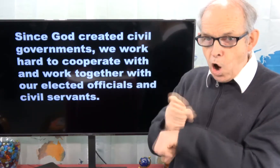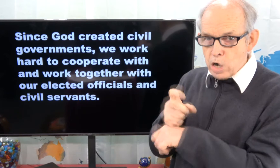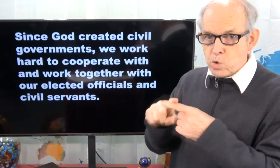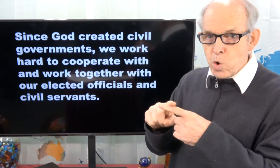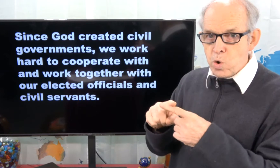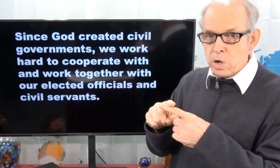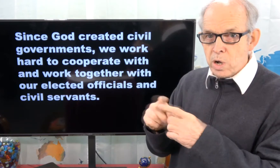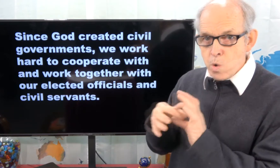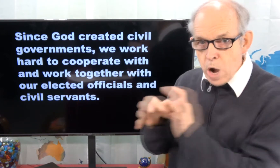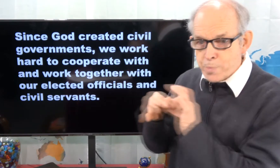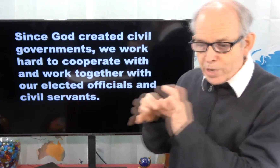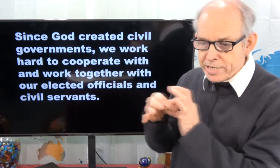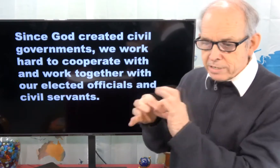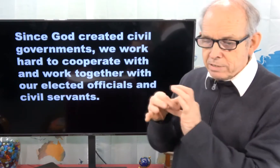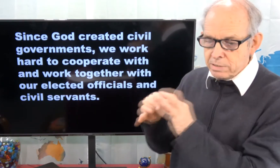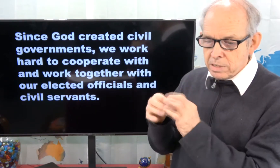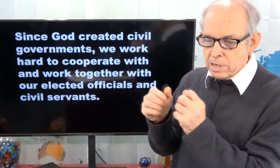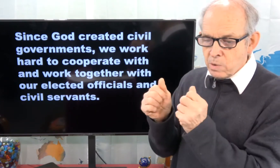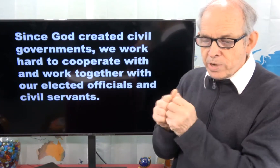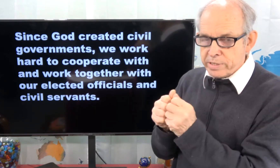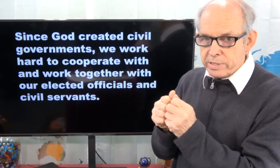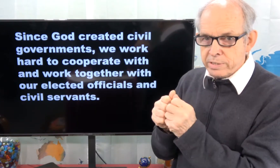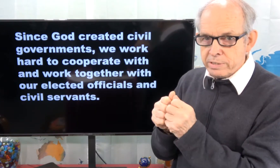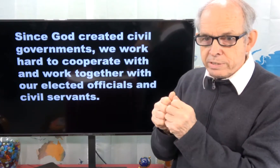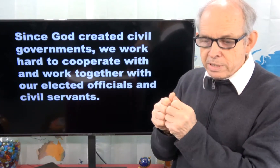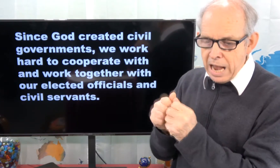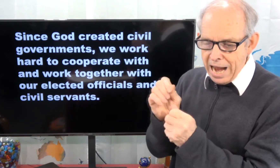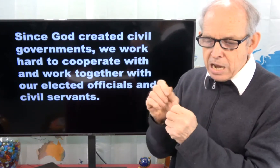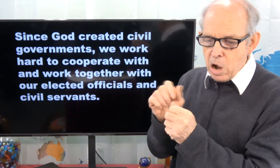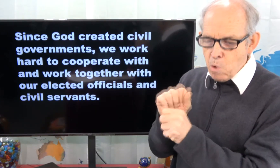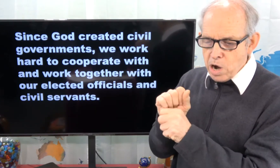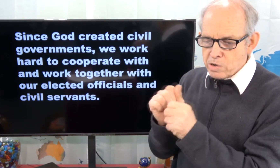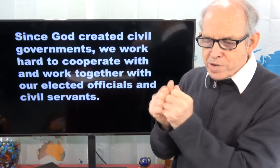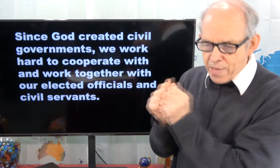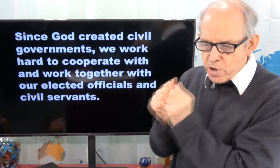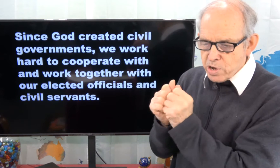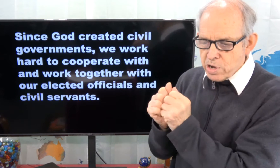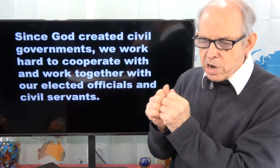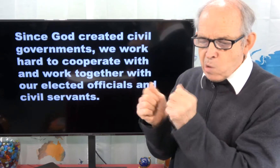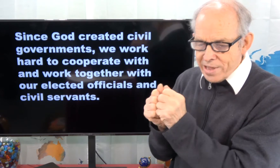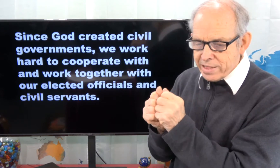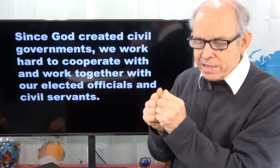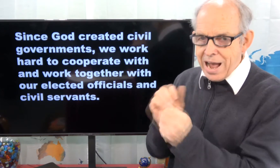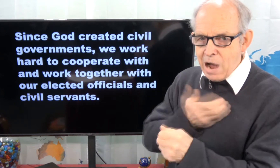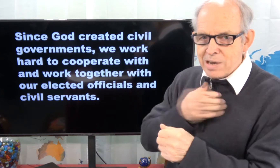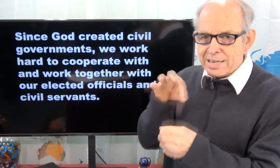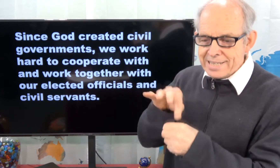to cooperate with and work together with our